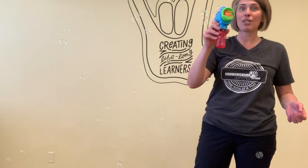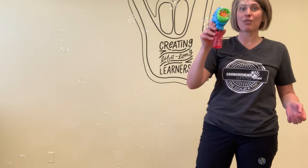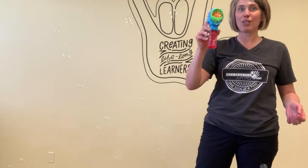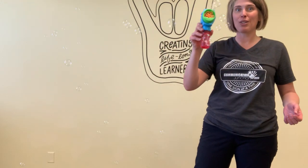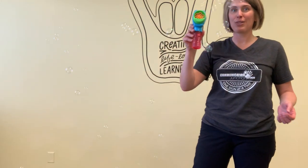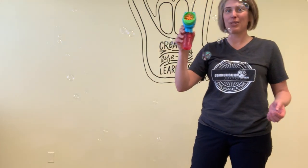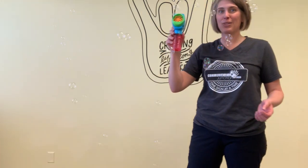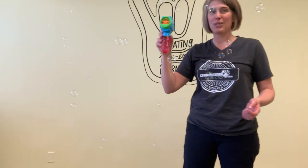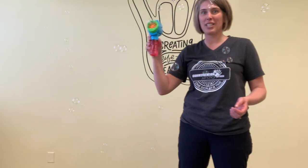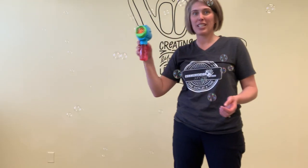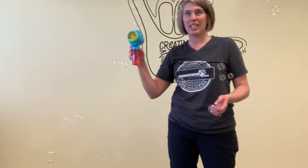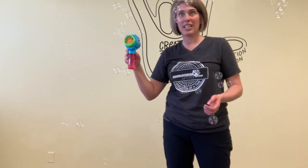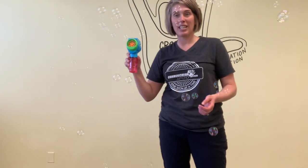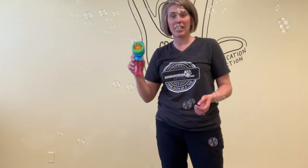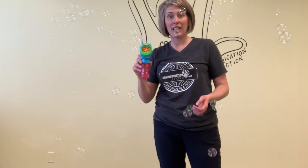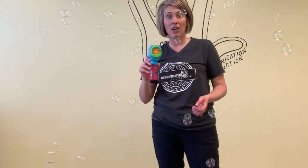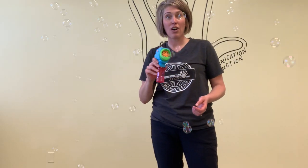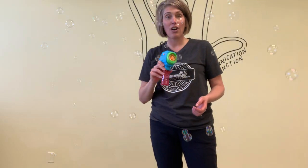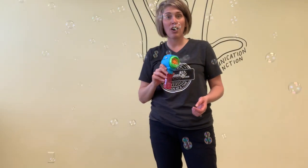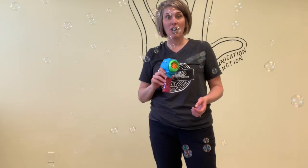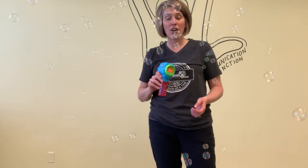Bubbles floating all